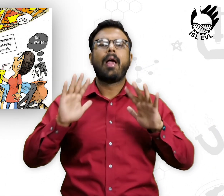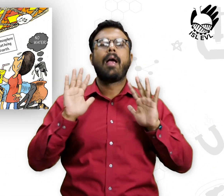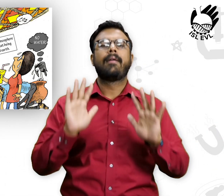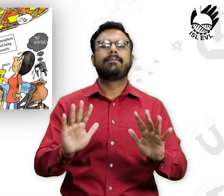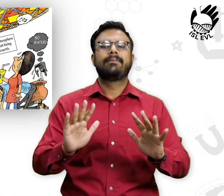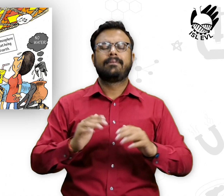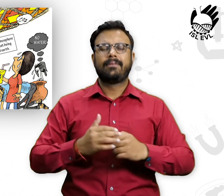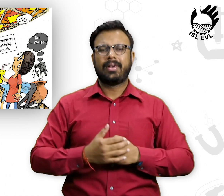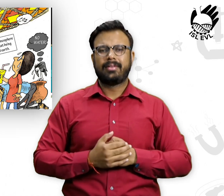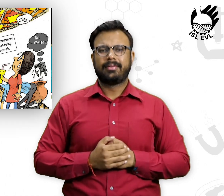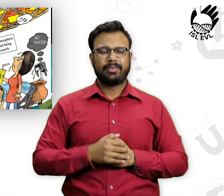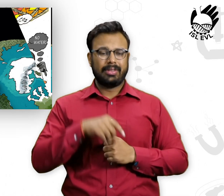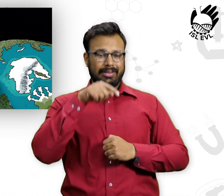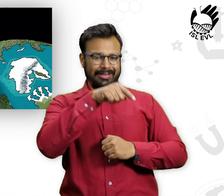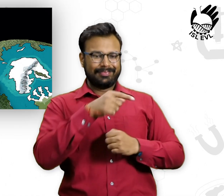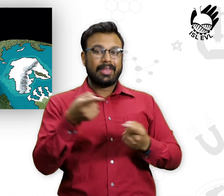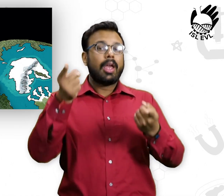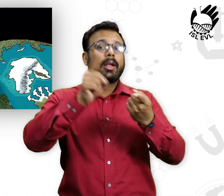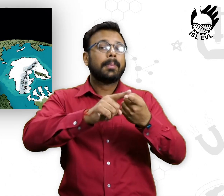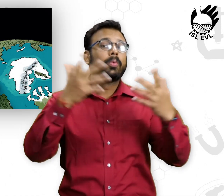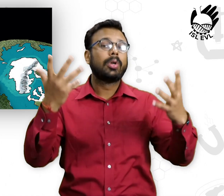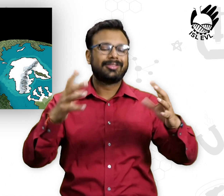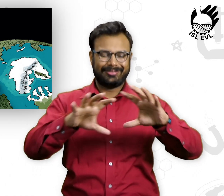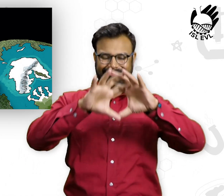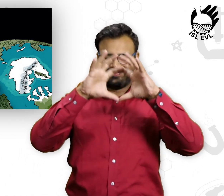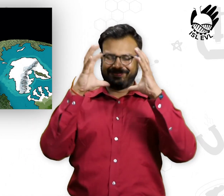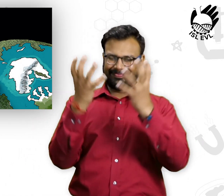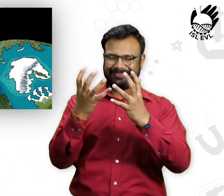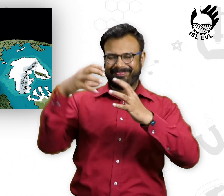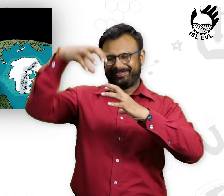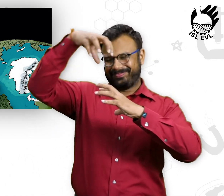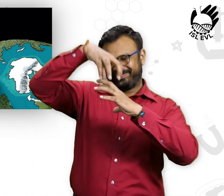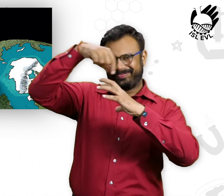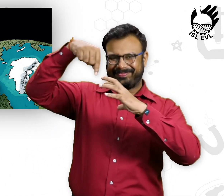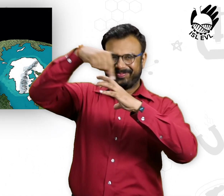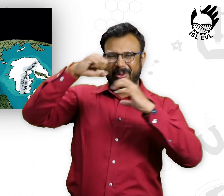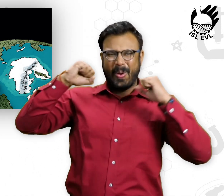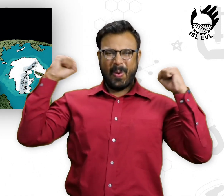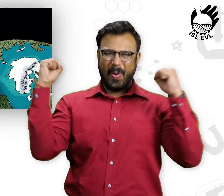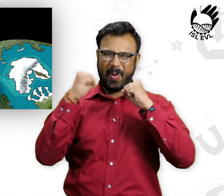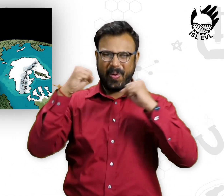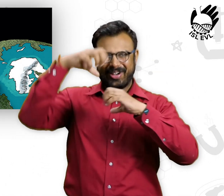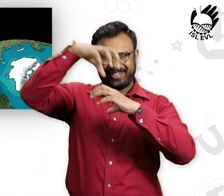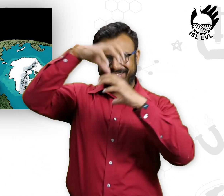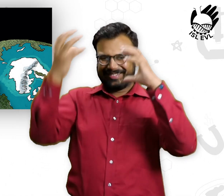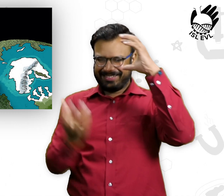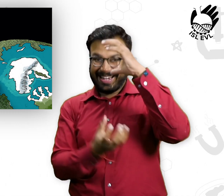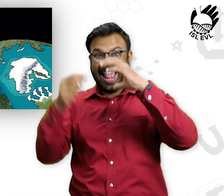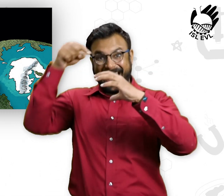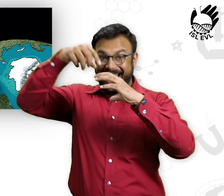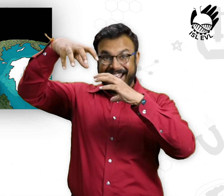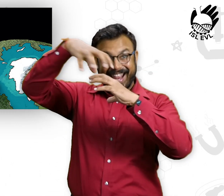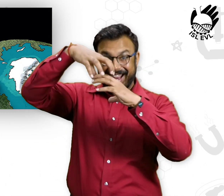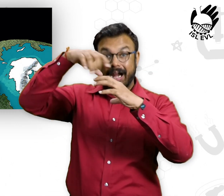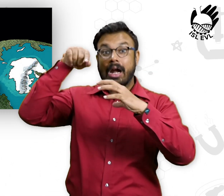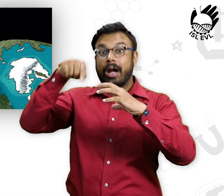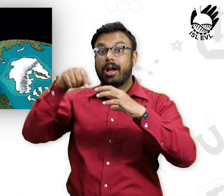organisms on this planet. Due to higher CO2 levels, our polar